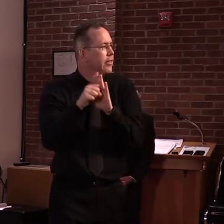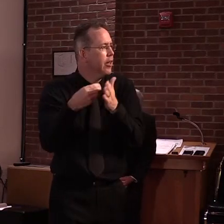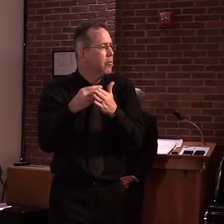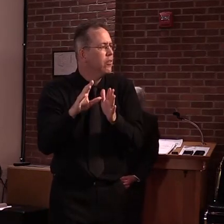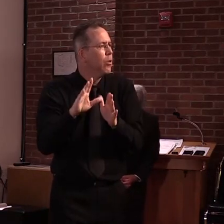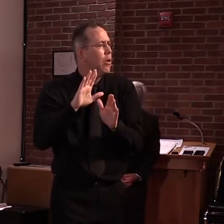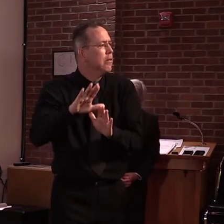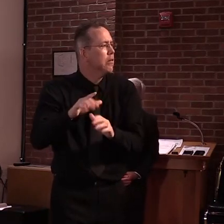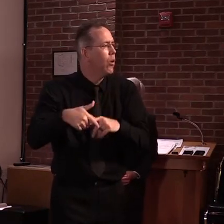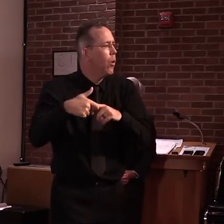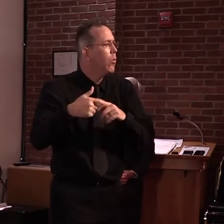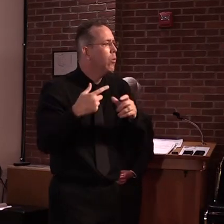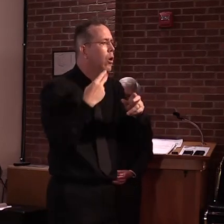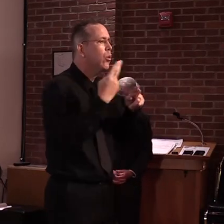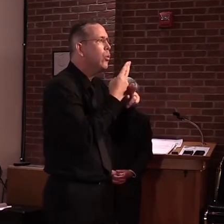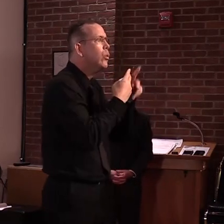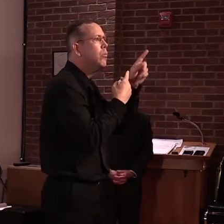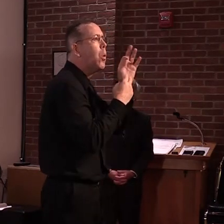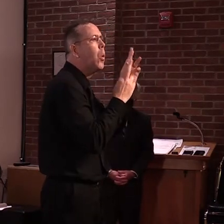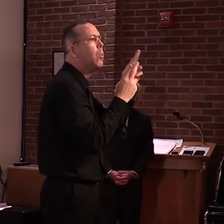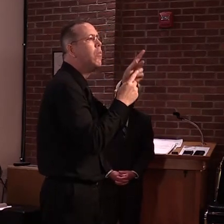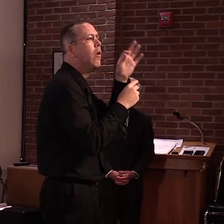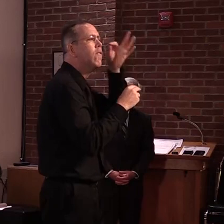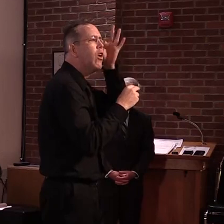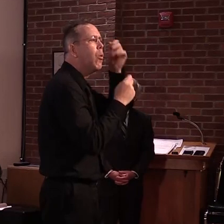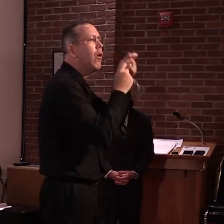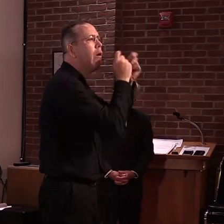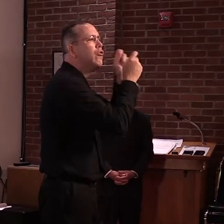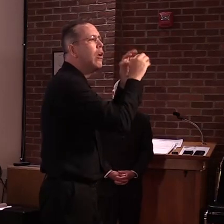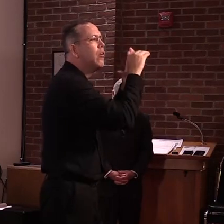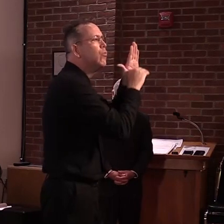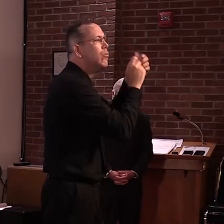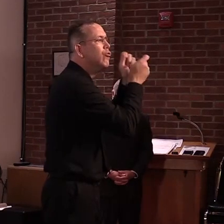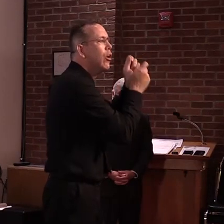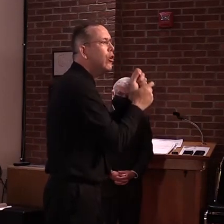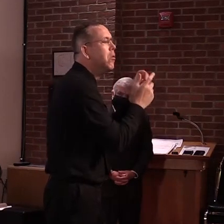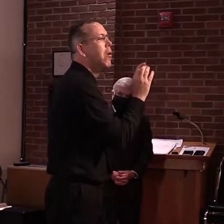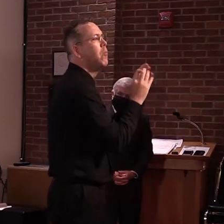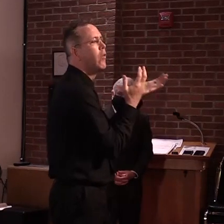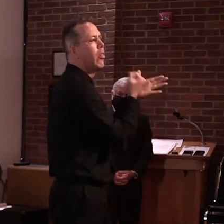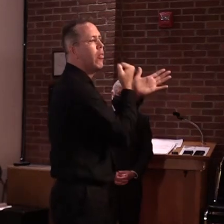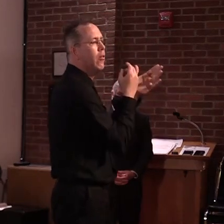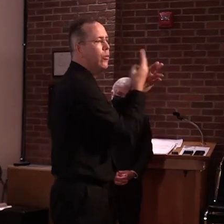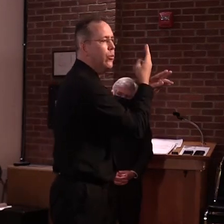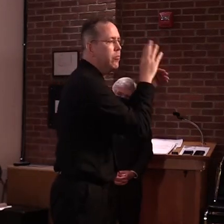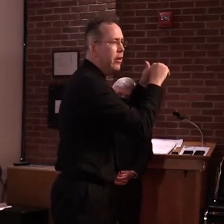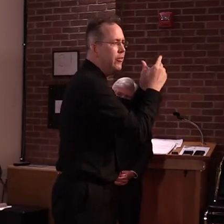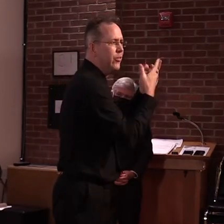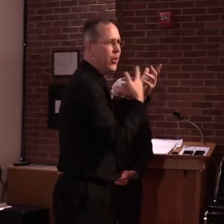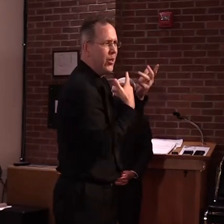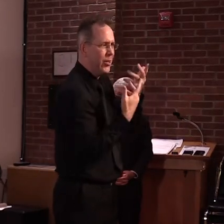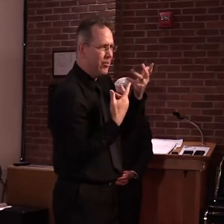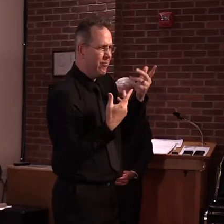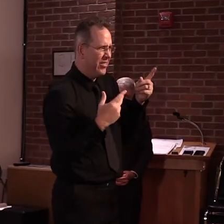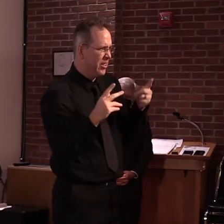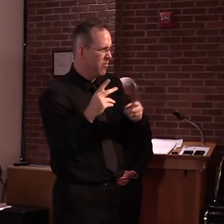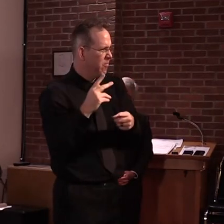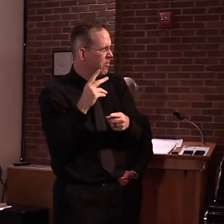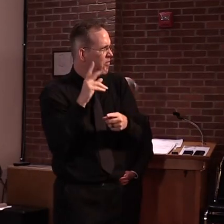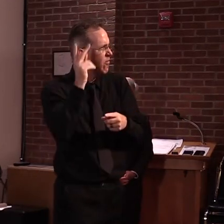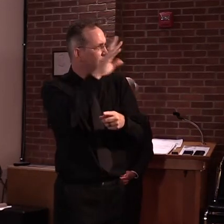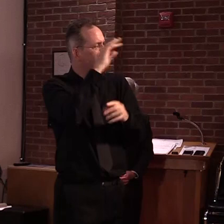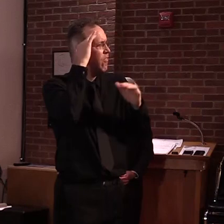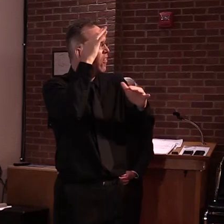for next 6 months from now, and then a year from now, and then a year and a half from now. This is the time to rebuild this